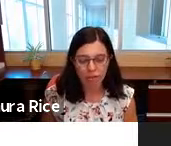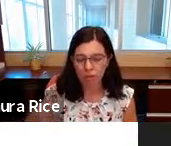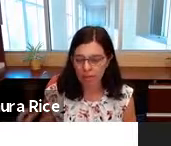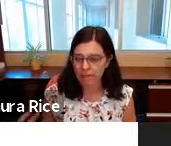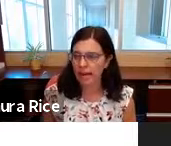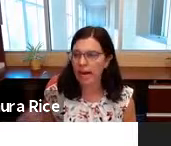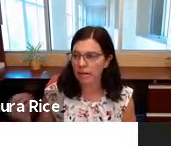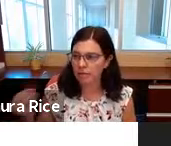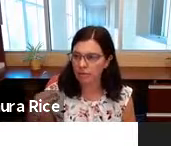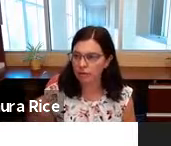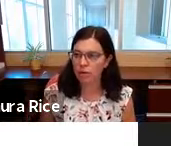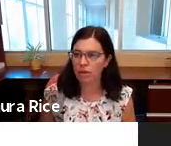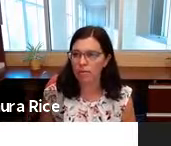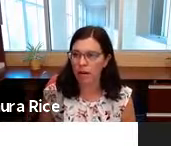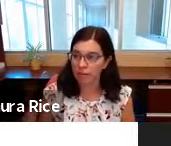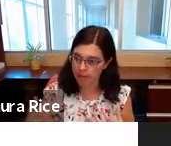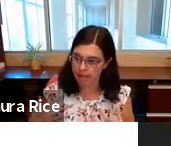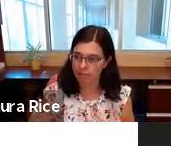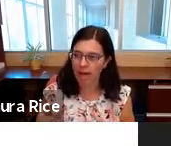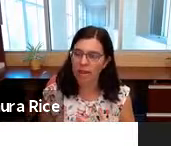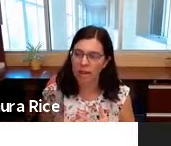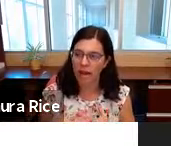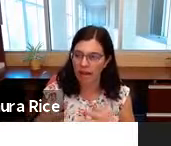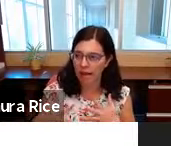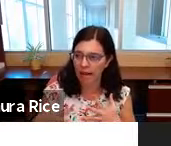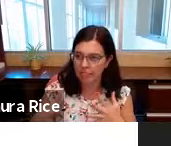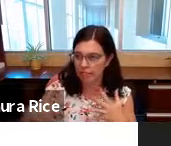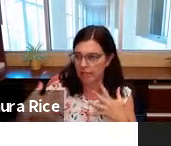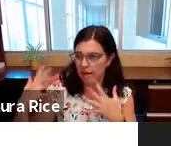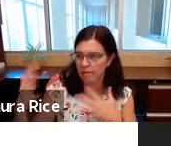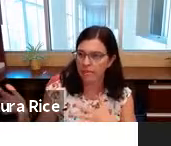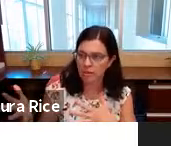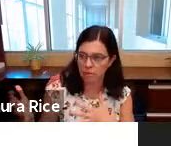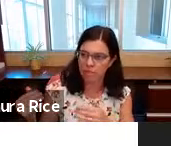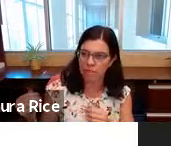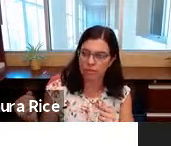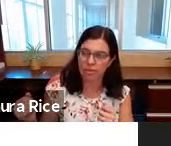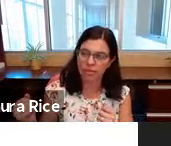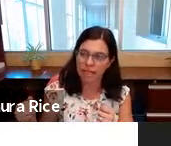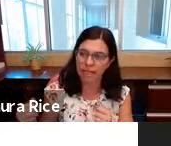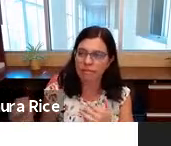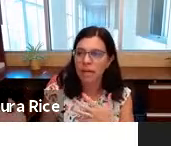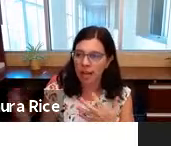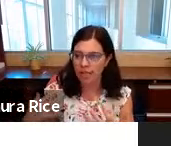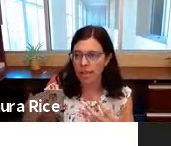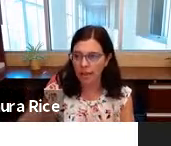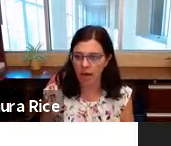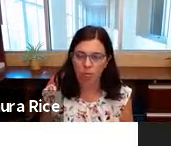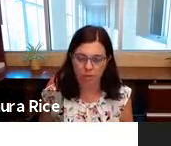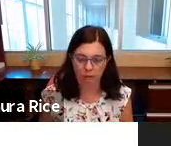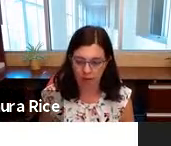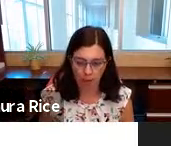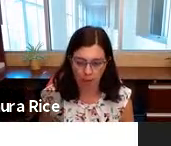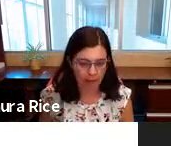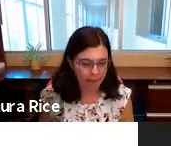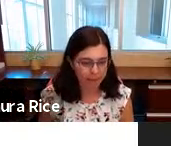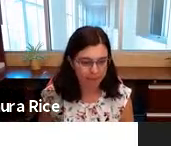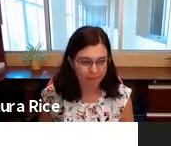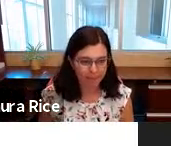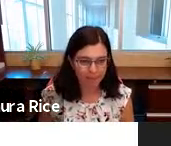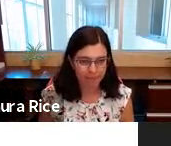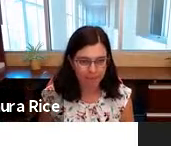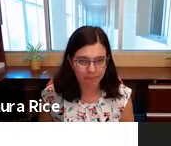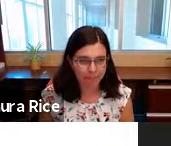And they also wanted to have some form of feedback that actually that message was received and that help was on the